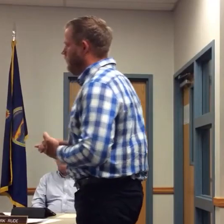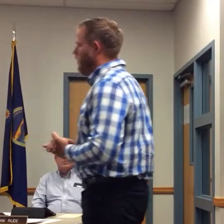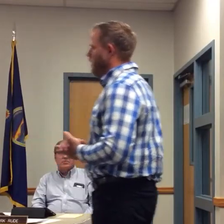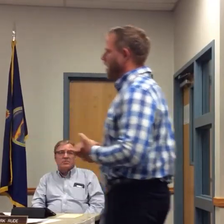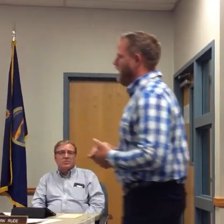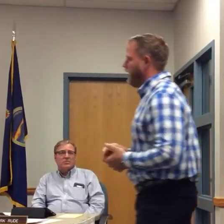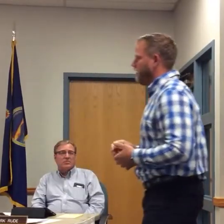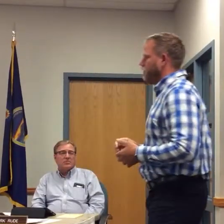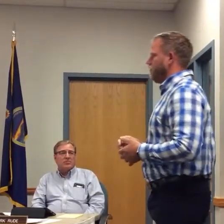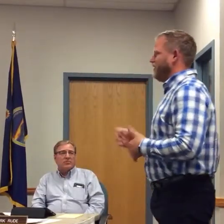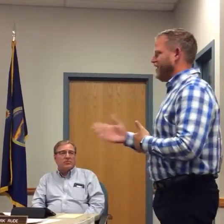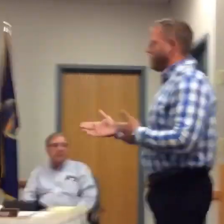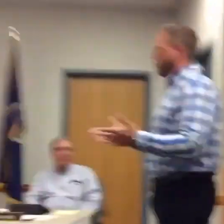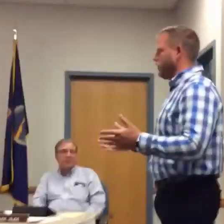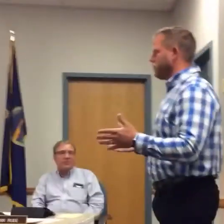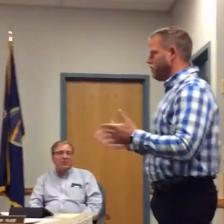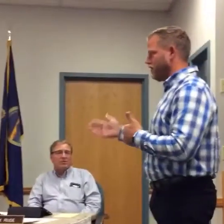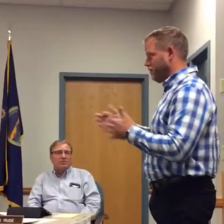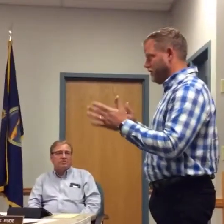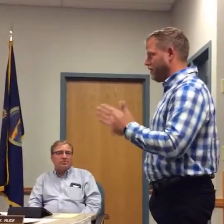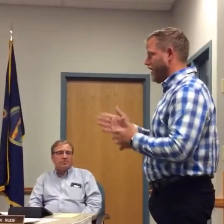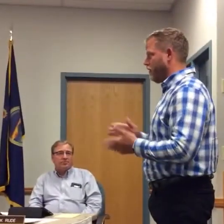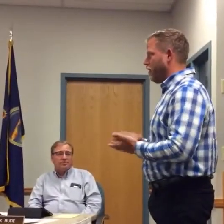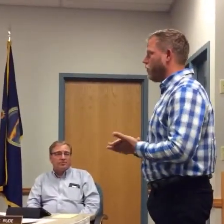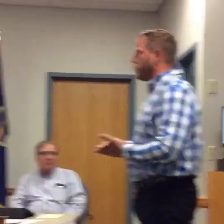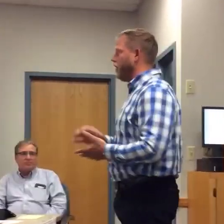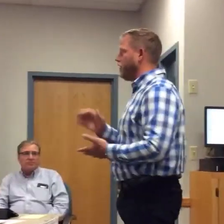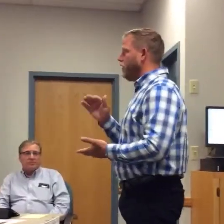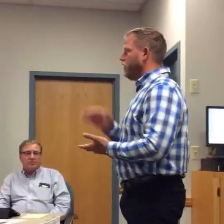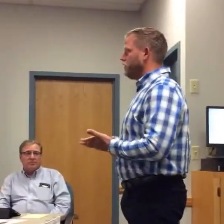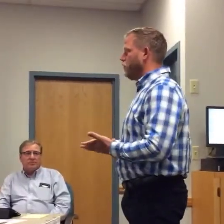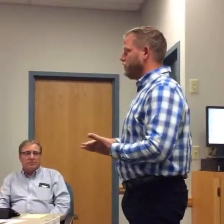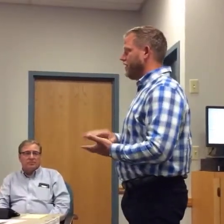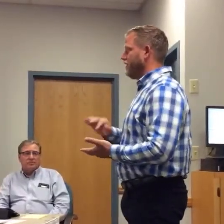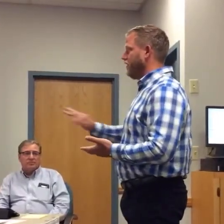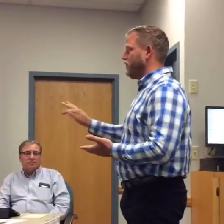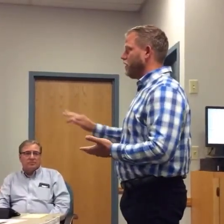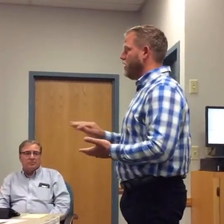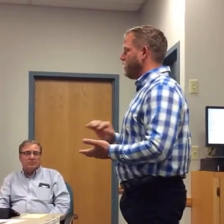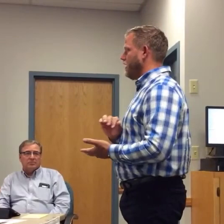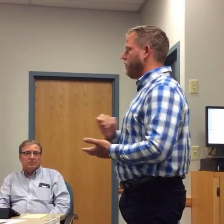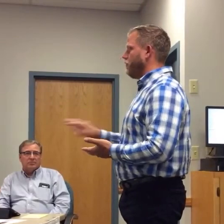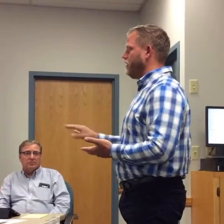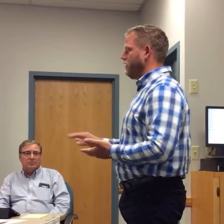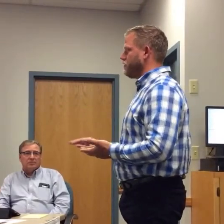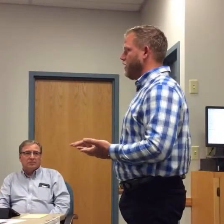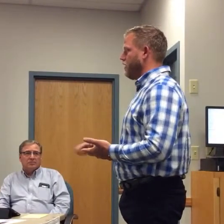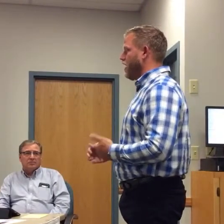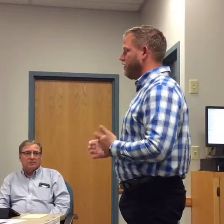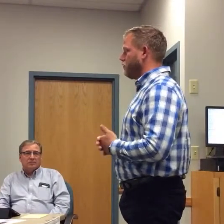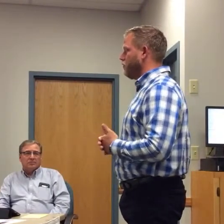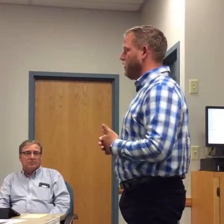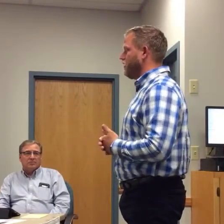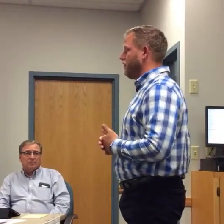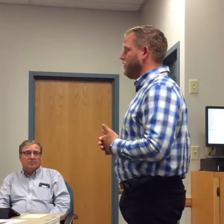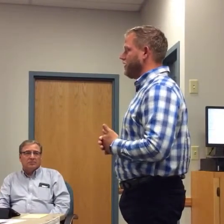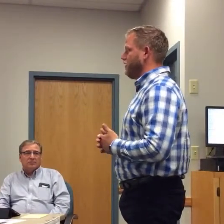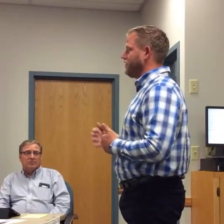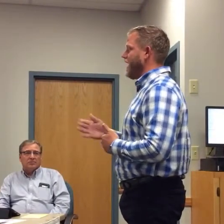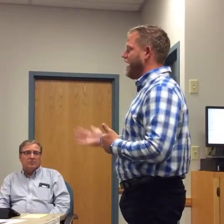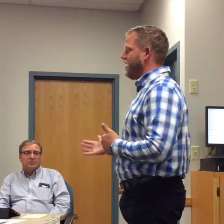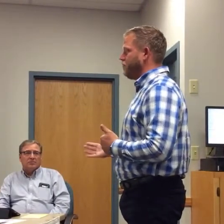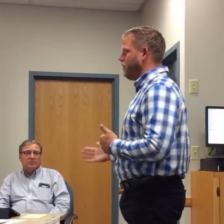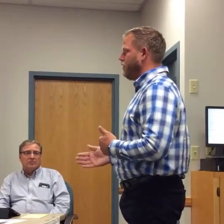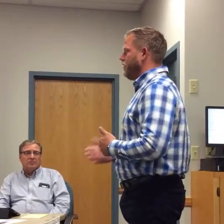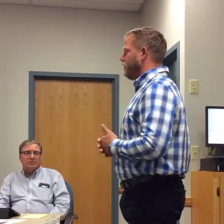high school. And besides our middle school kids because of how they went. But so we said at 11 o'clock, everybody needs to be out of the high school. We need to give these